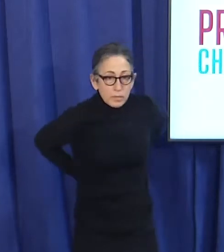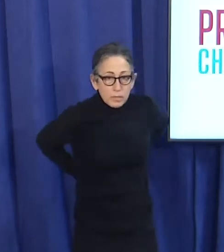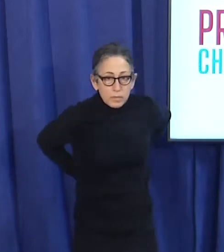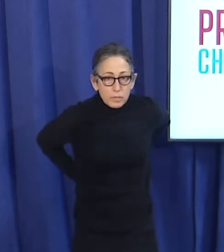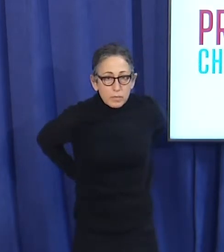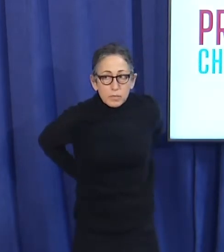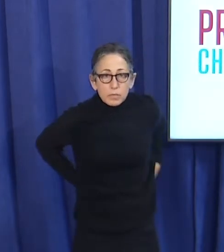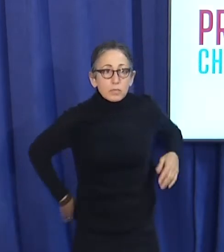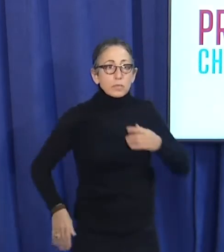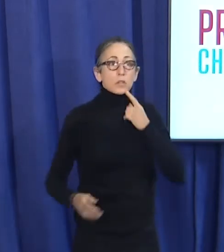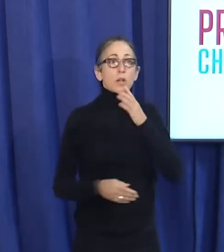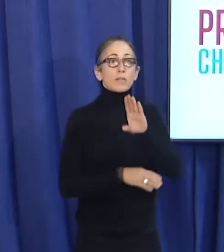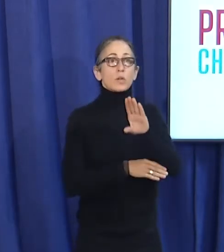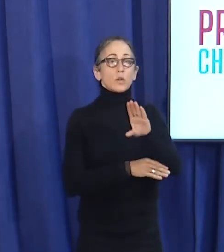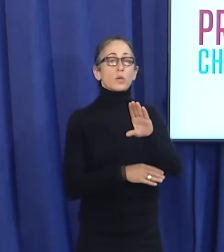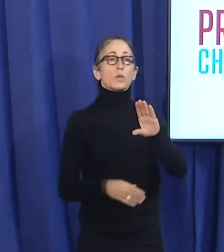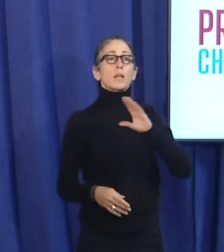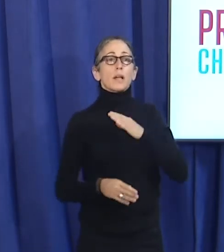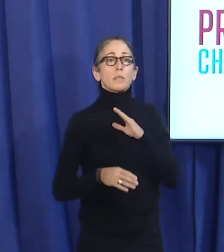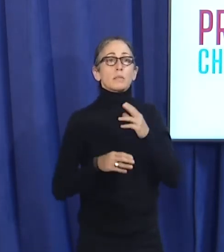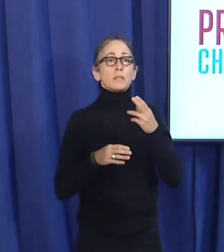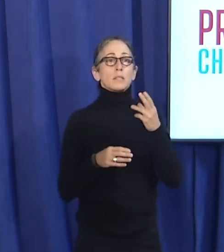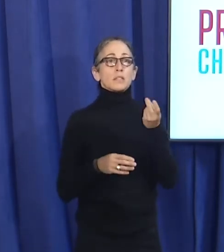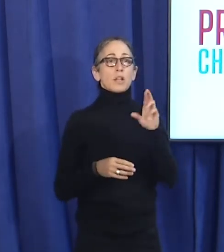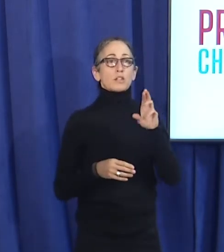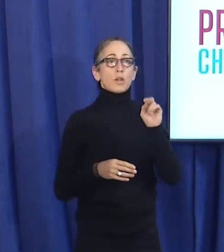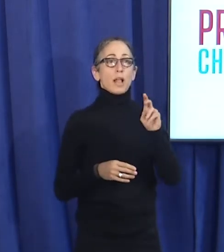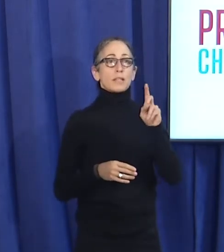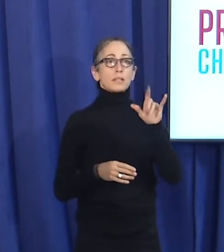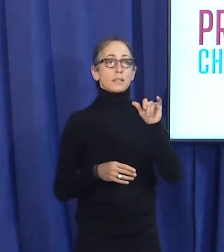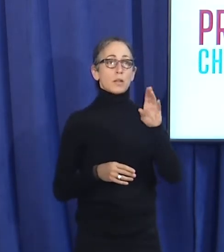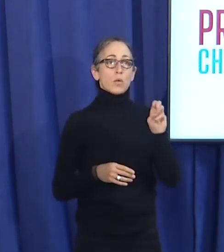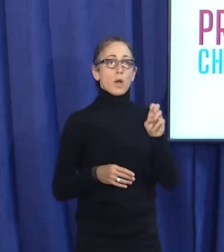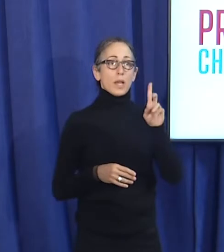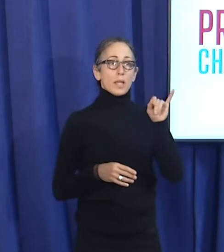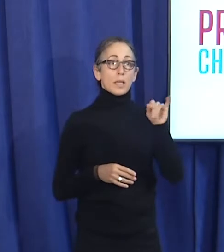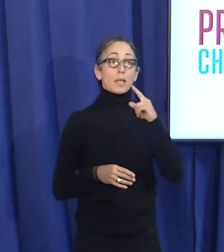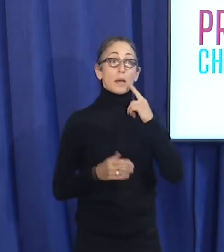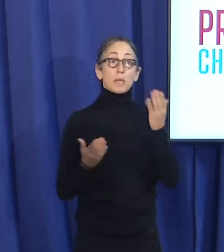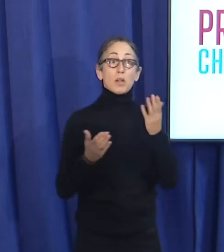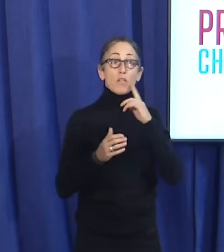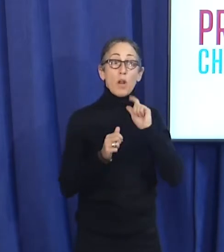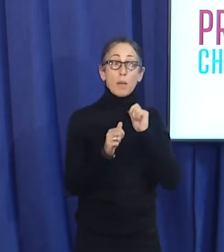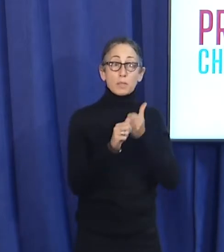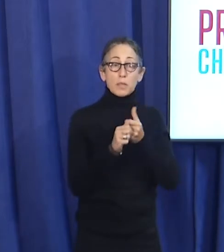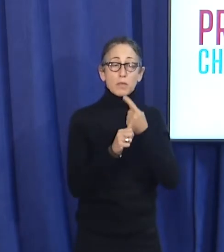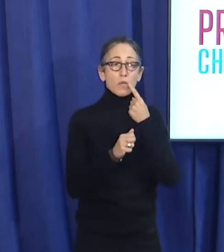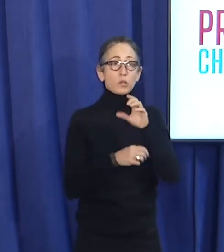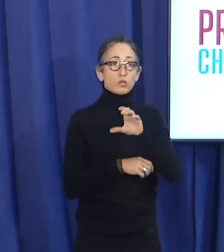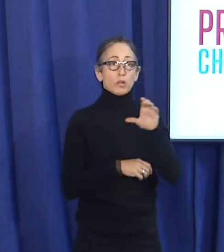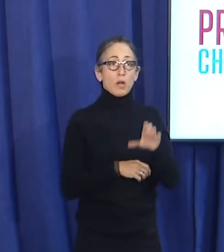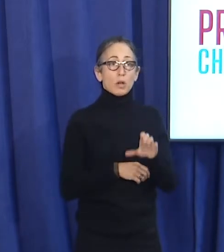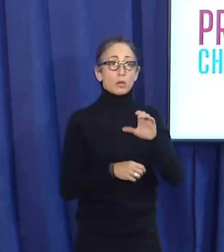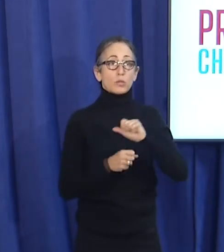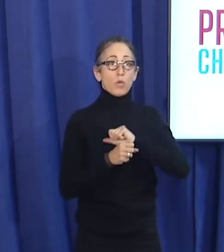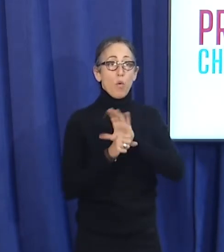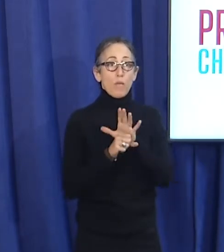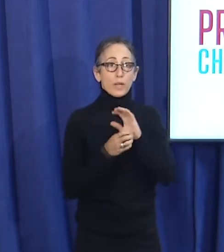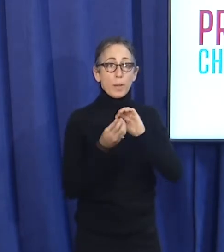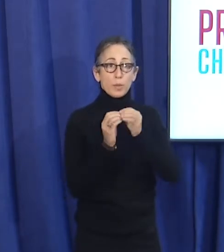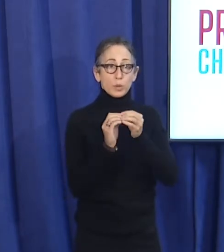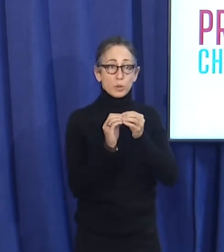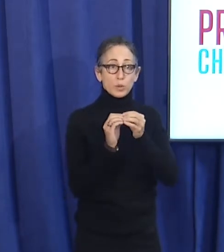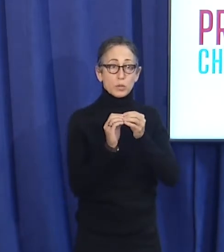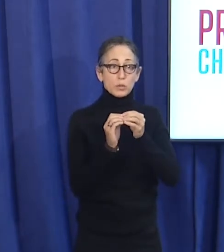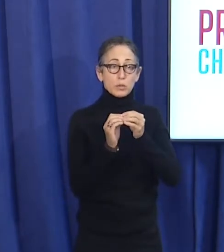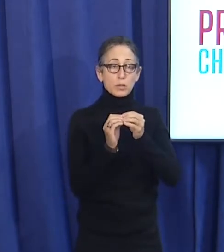afternoon. I'm Dr. Allison Arwady, Commissioner at the Chicago Department of Public Health. We're here to give an update on Chicago's COVID numbers and talk a little bit